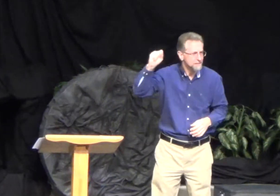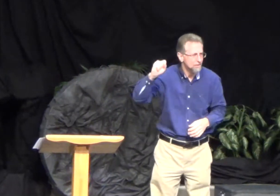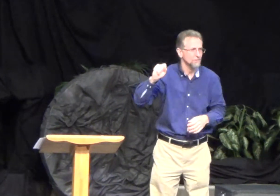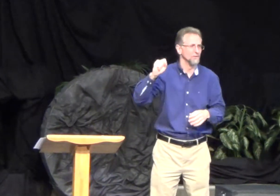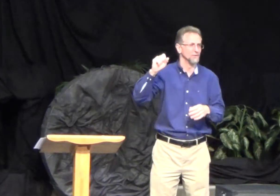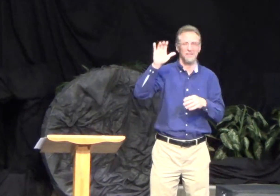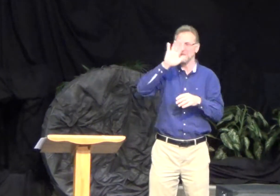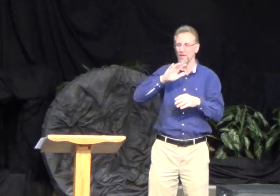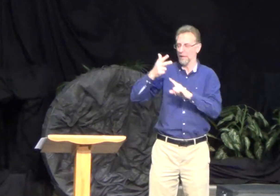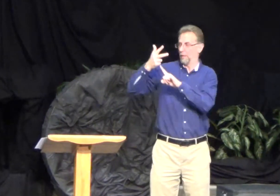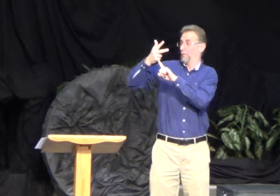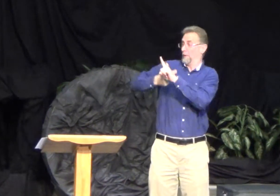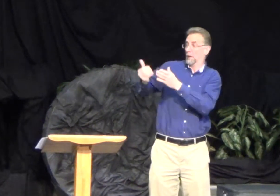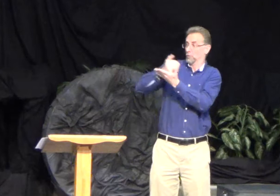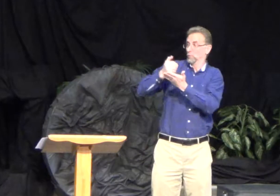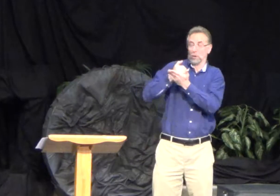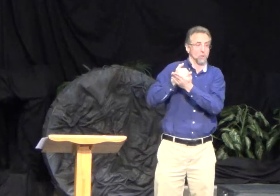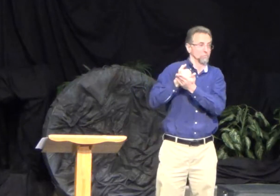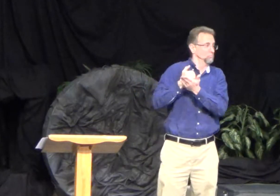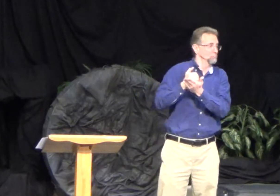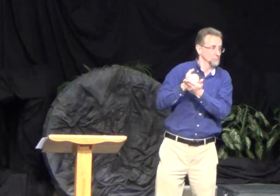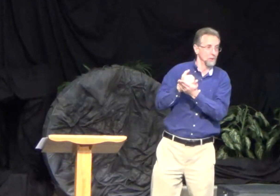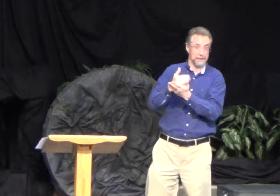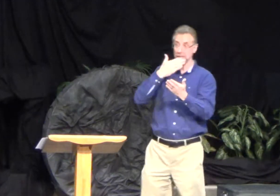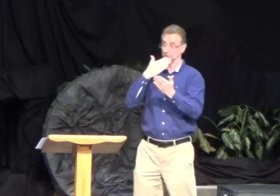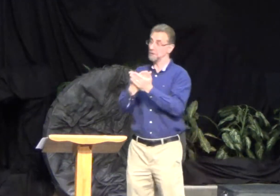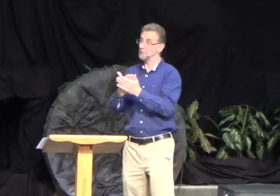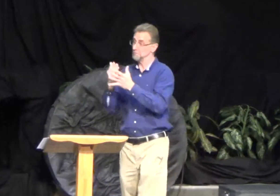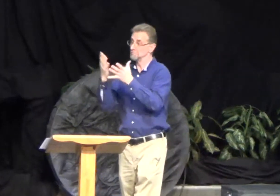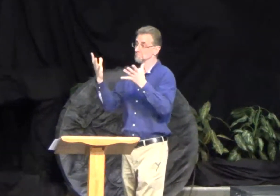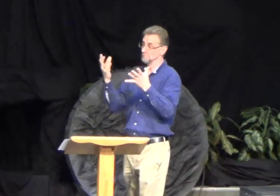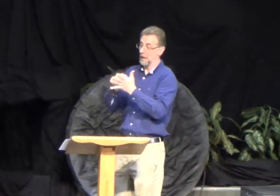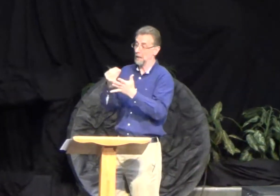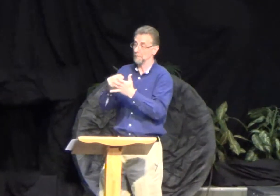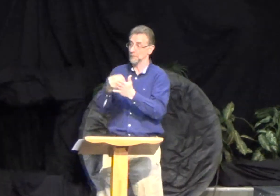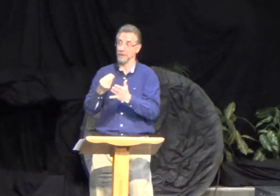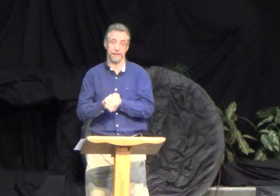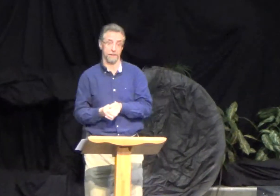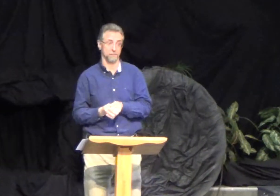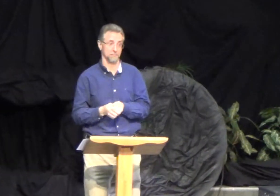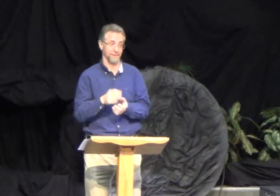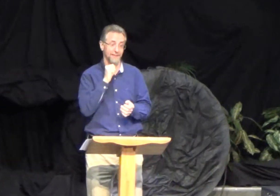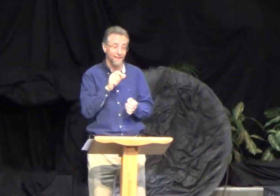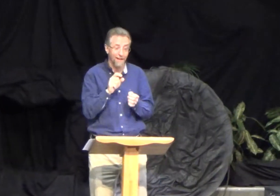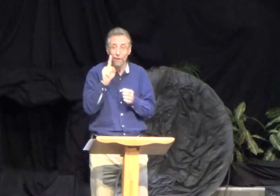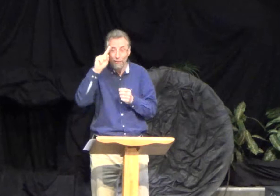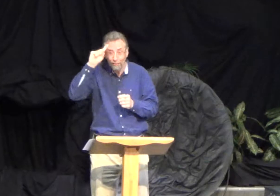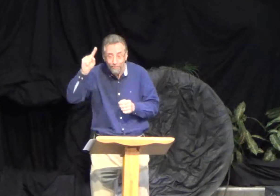silver. So that would about be 3 months of wages. It'd be a lot of money.